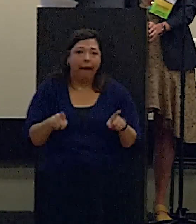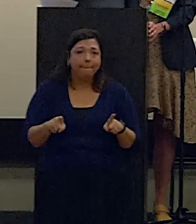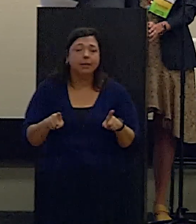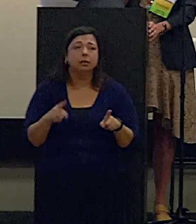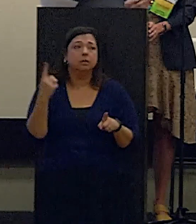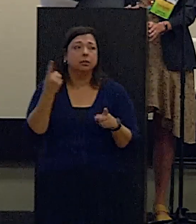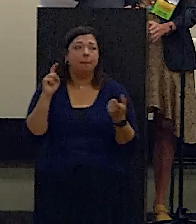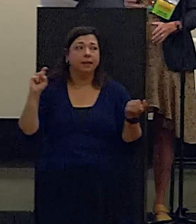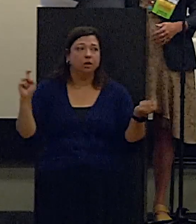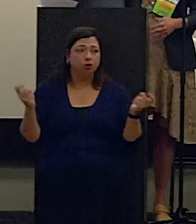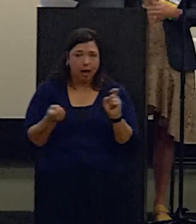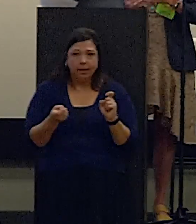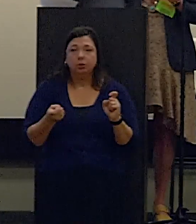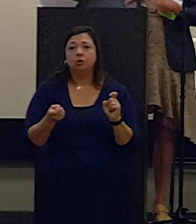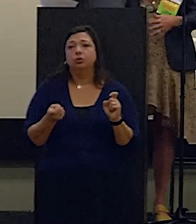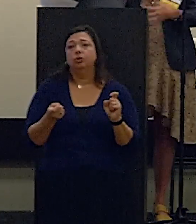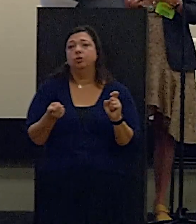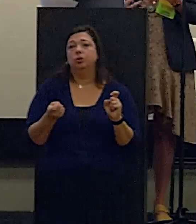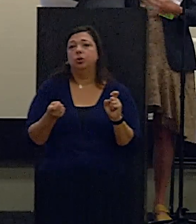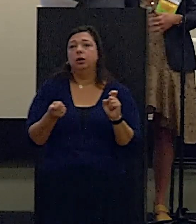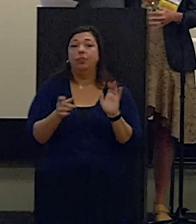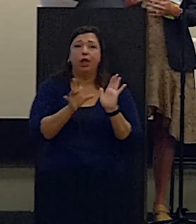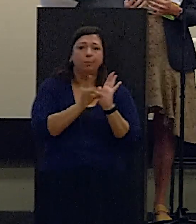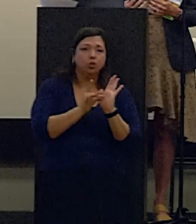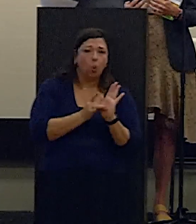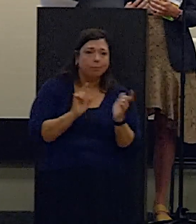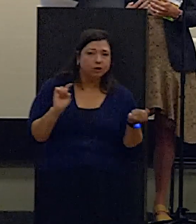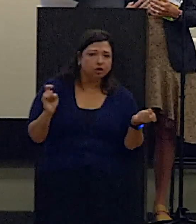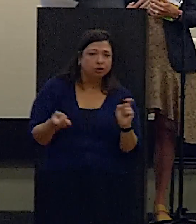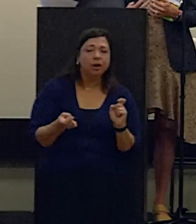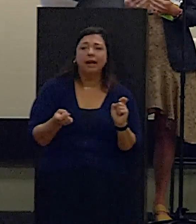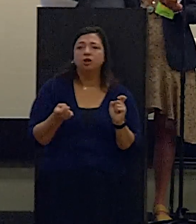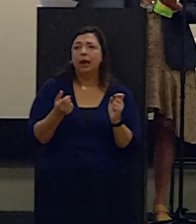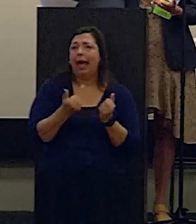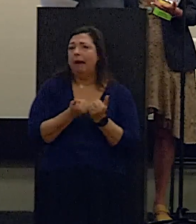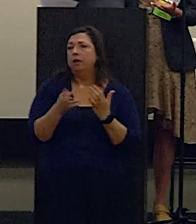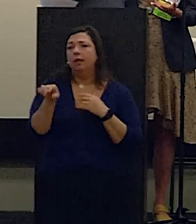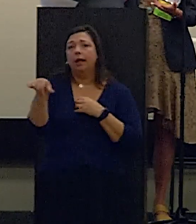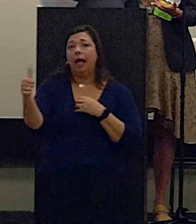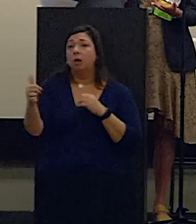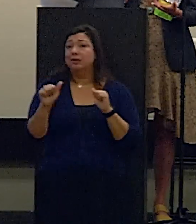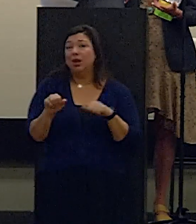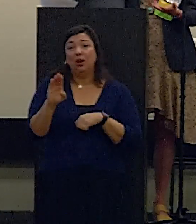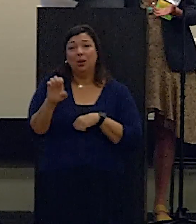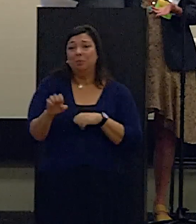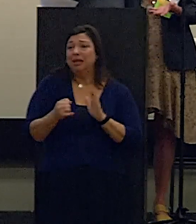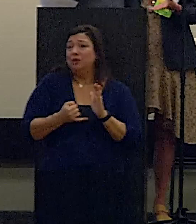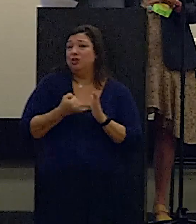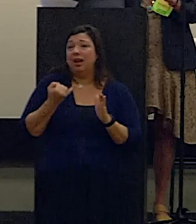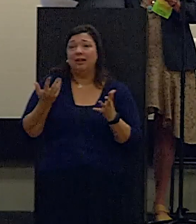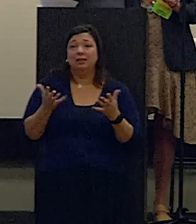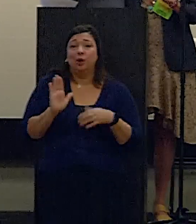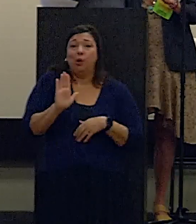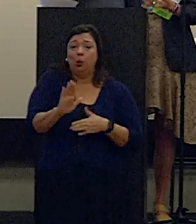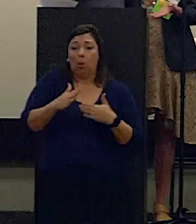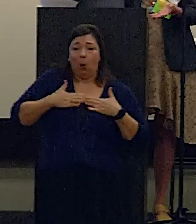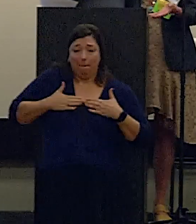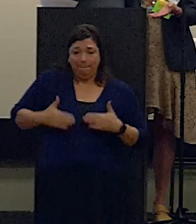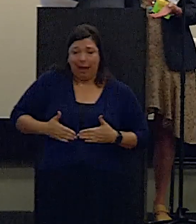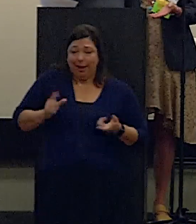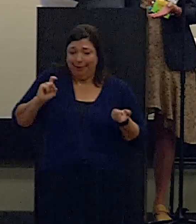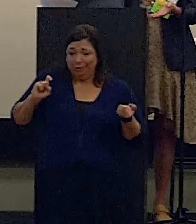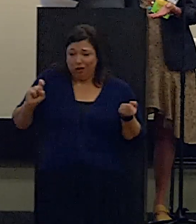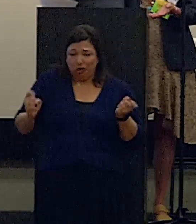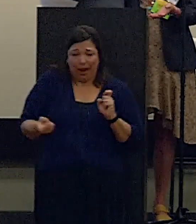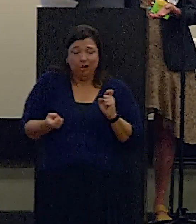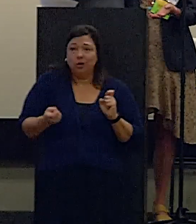changes, change in the absorption and everything else. It could just be your body changing